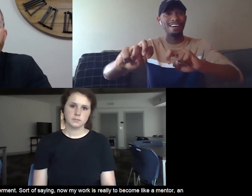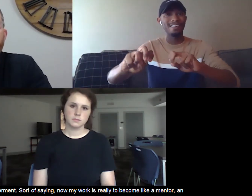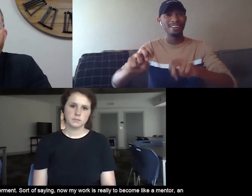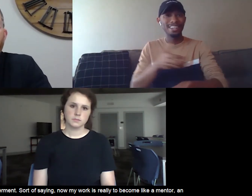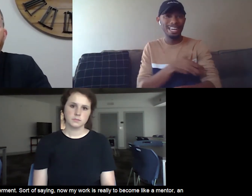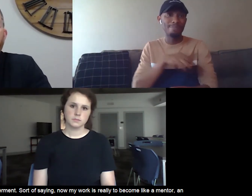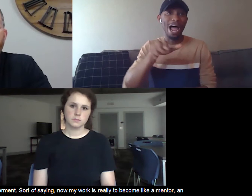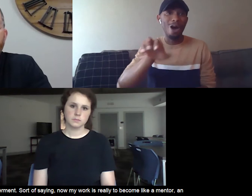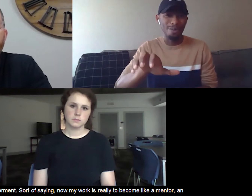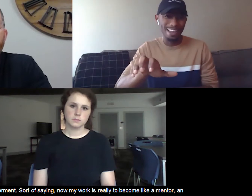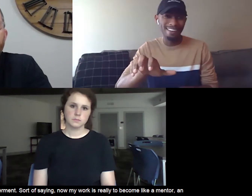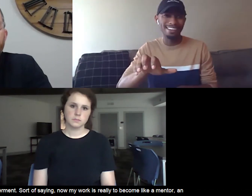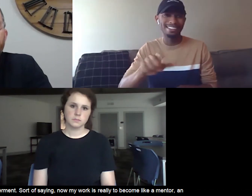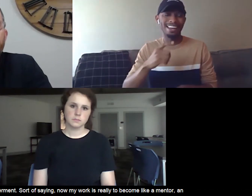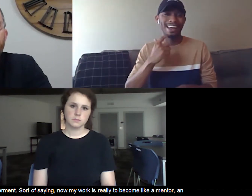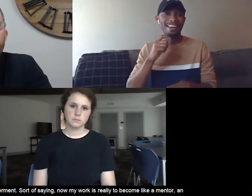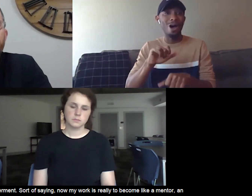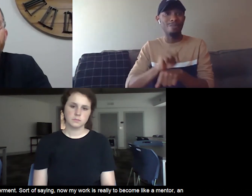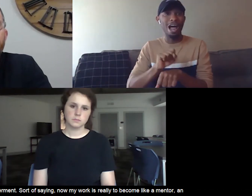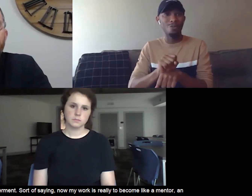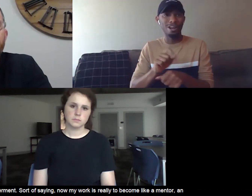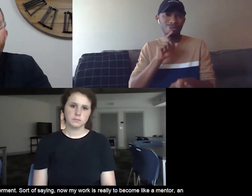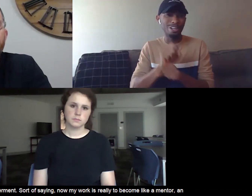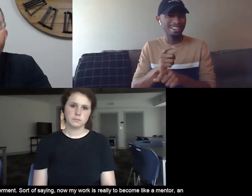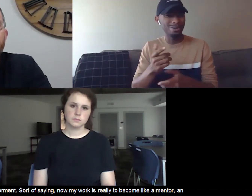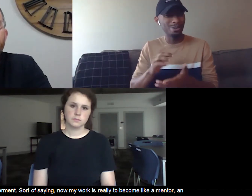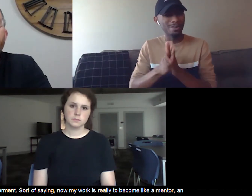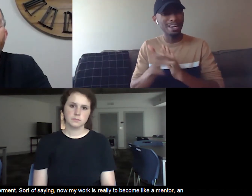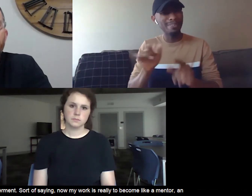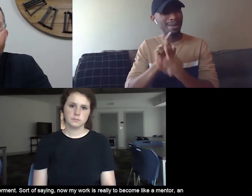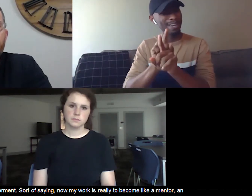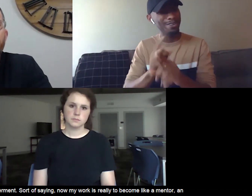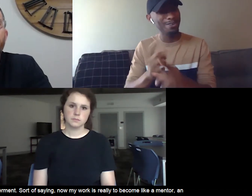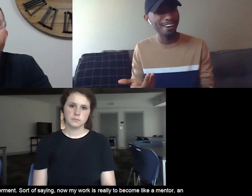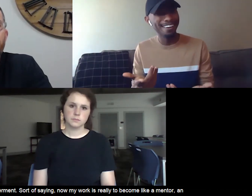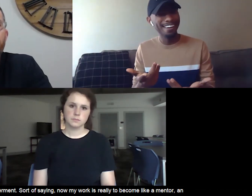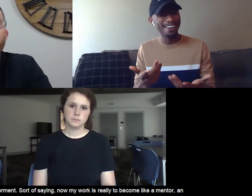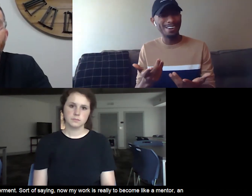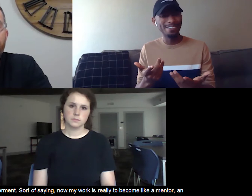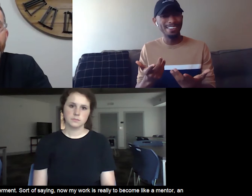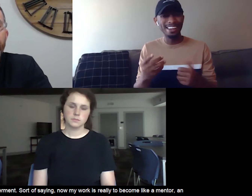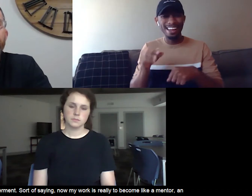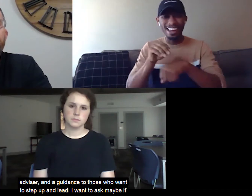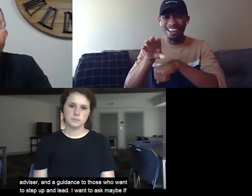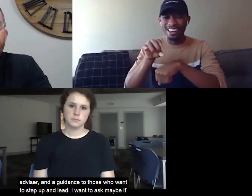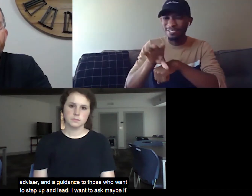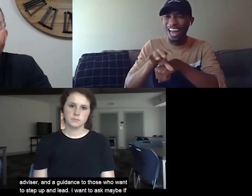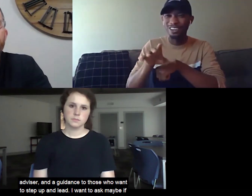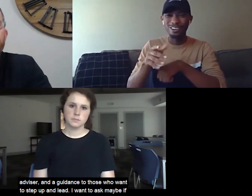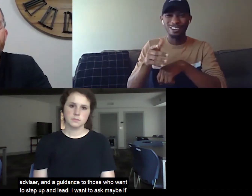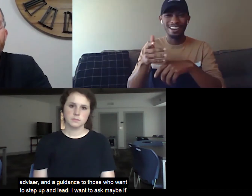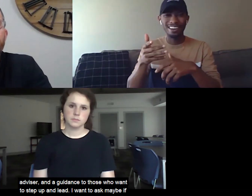transferring of the empowerment, and say now my work is really sort of to become like a mentor, That's right. um,